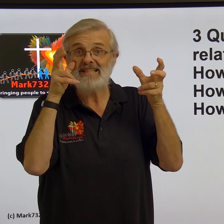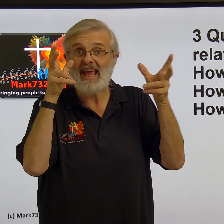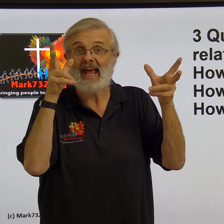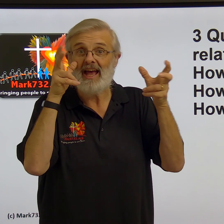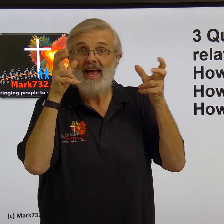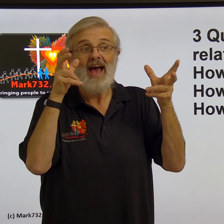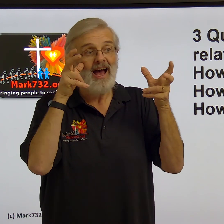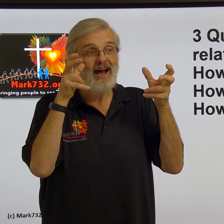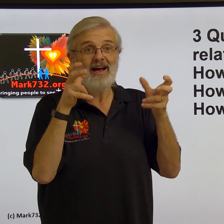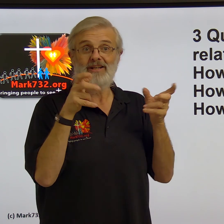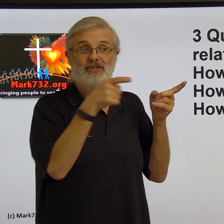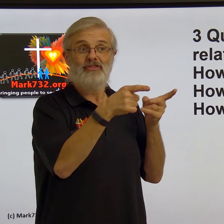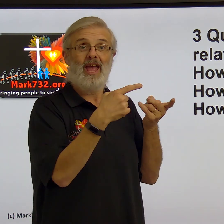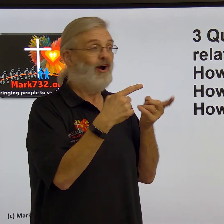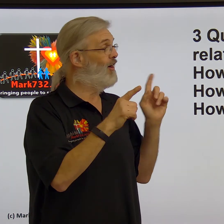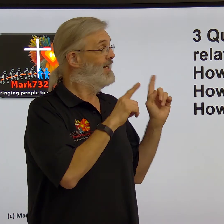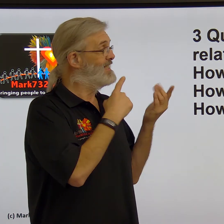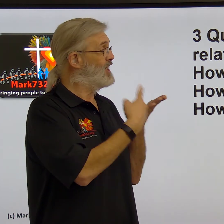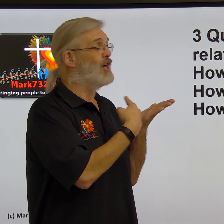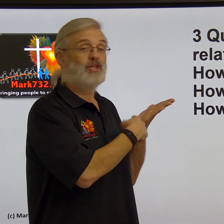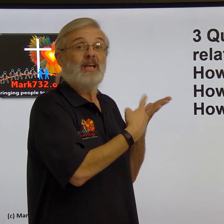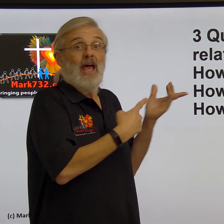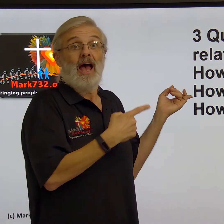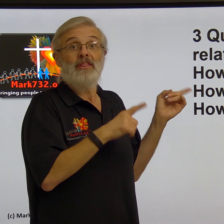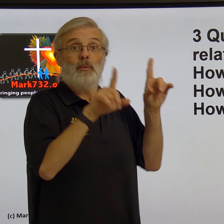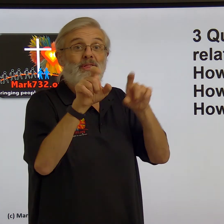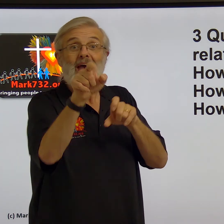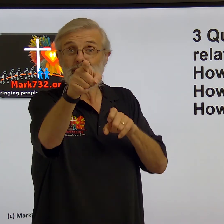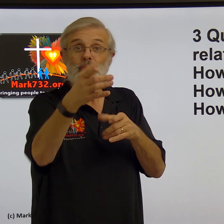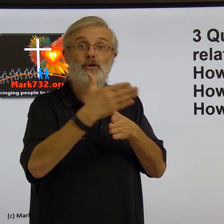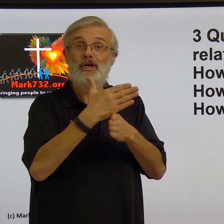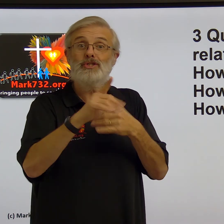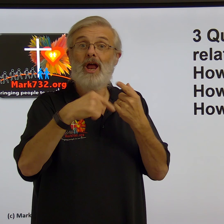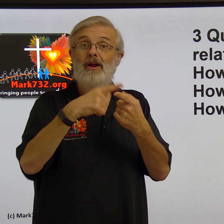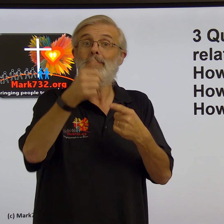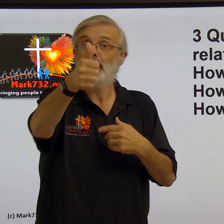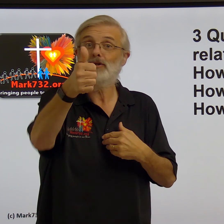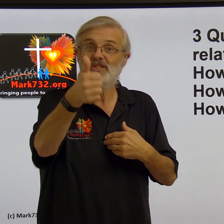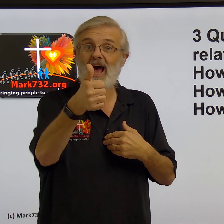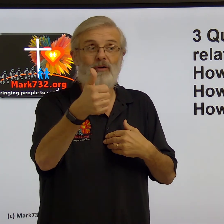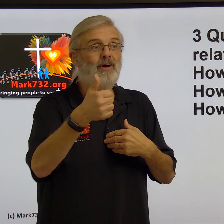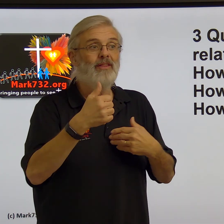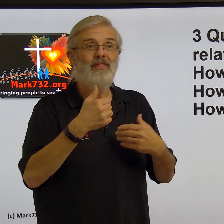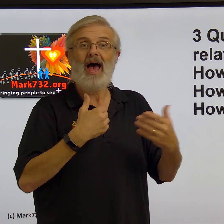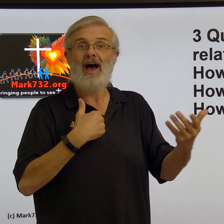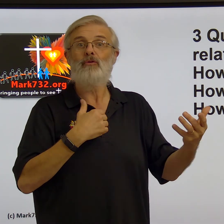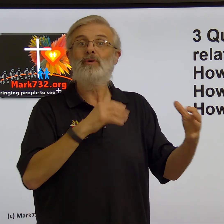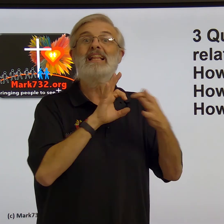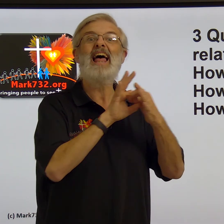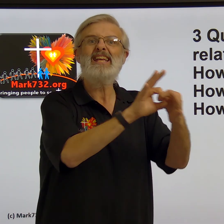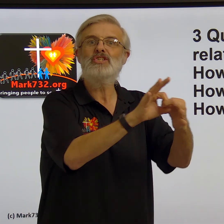to their discussion and they would ask you sharing about yourself that relationship